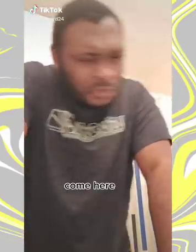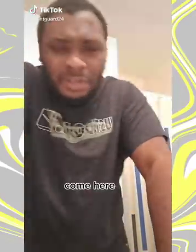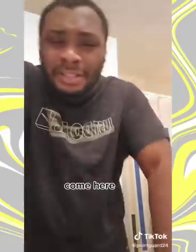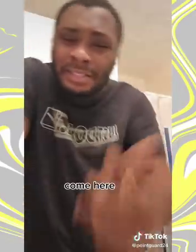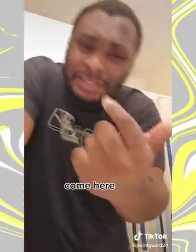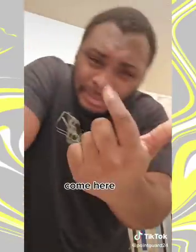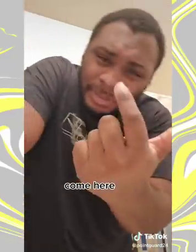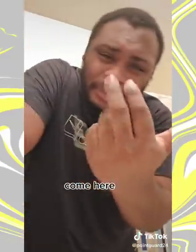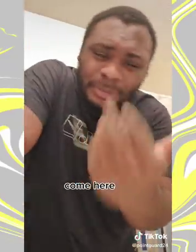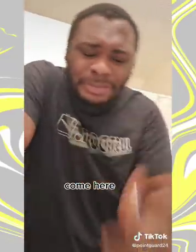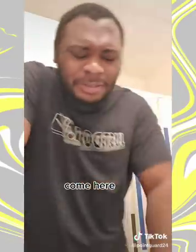What?